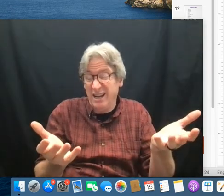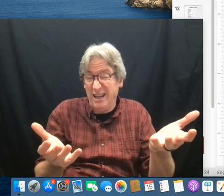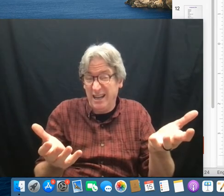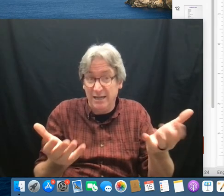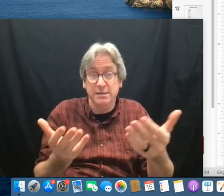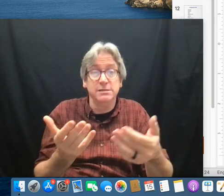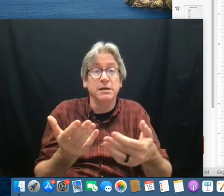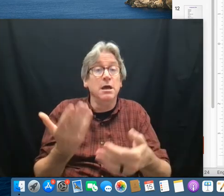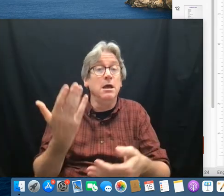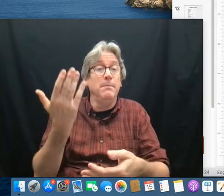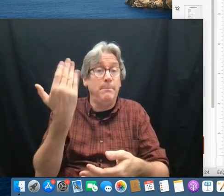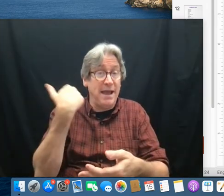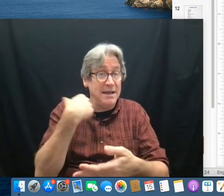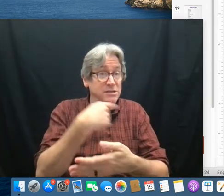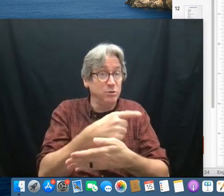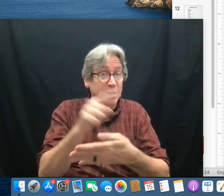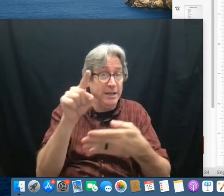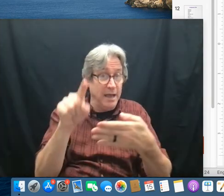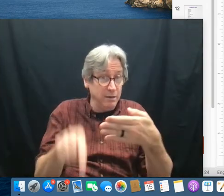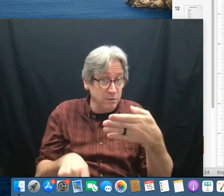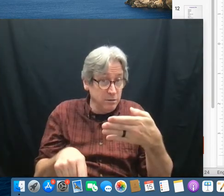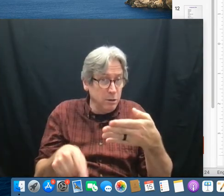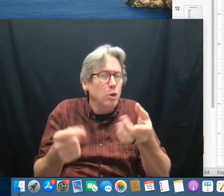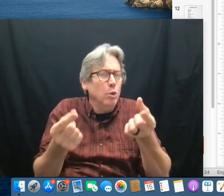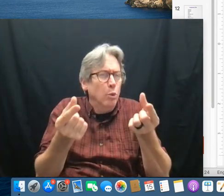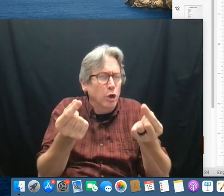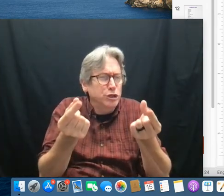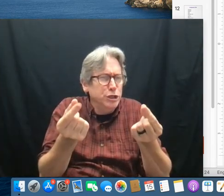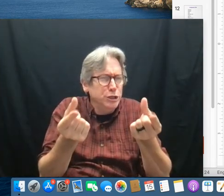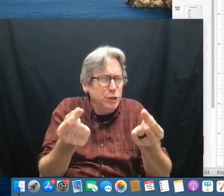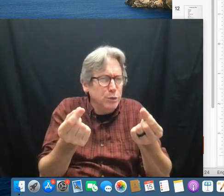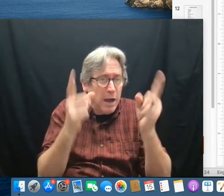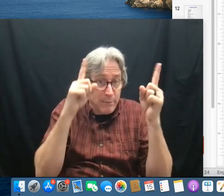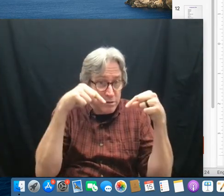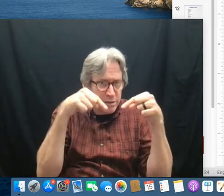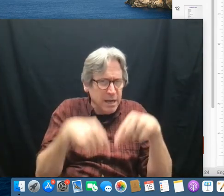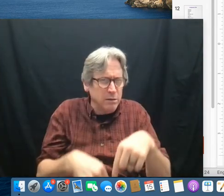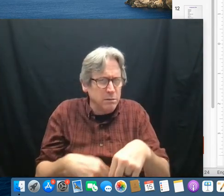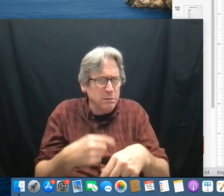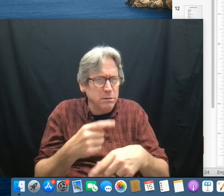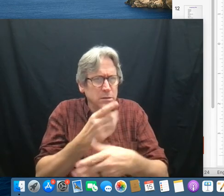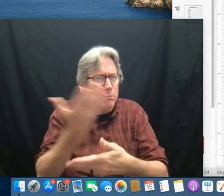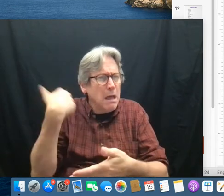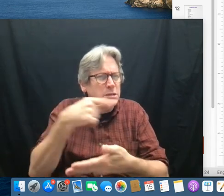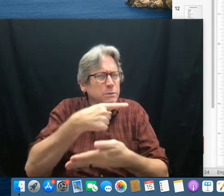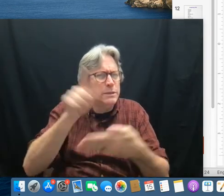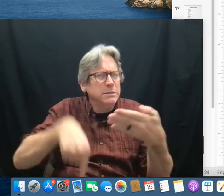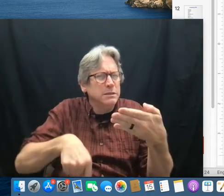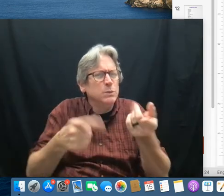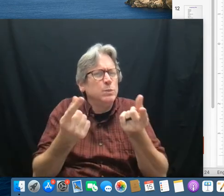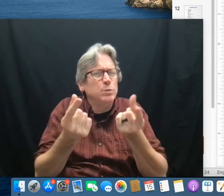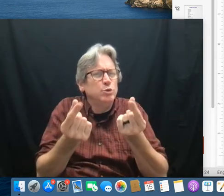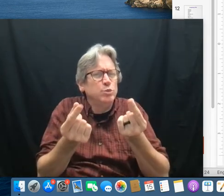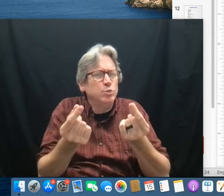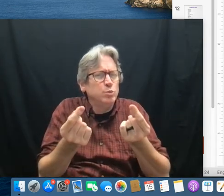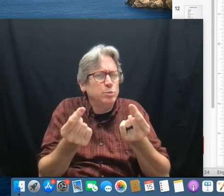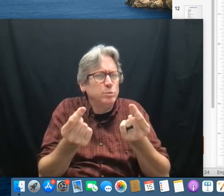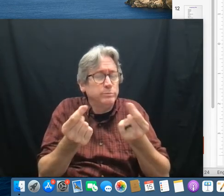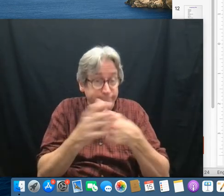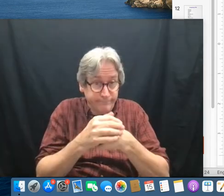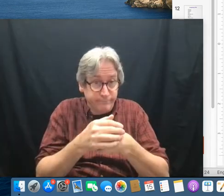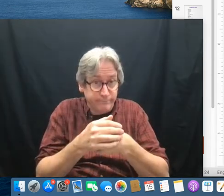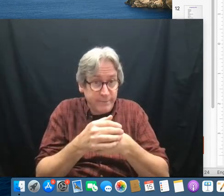do, past weekend. Or as I pointed out earlier, we put the WH question